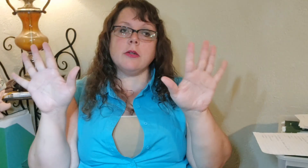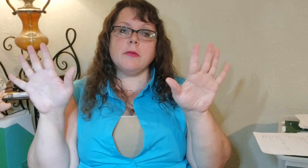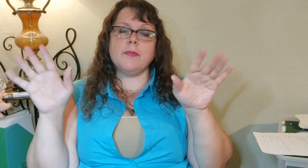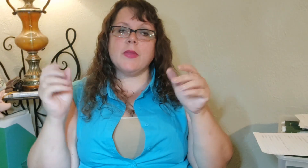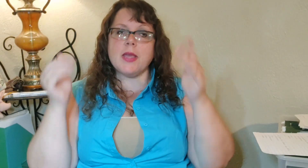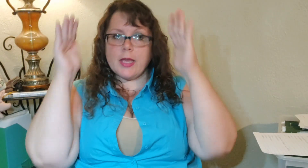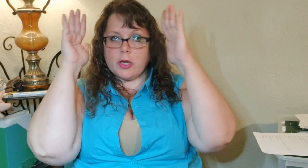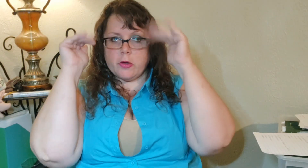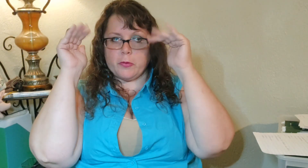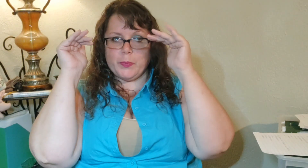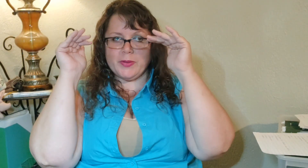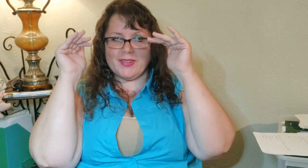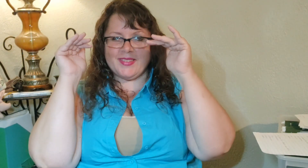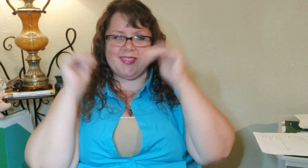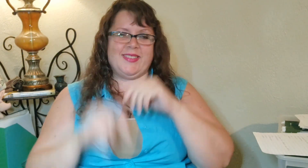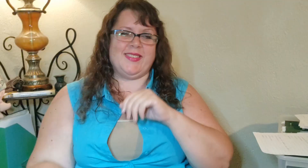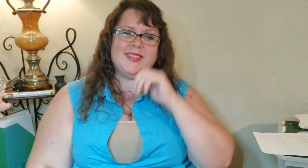clear, and hope.